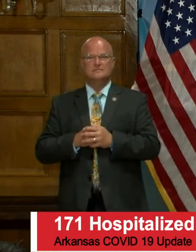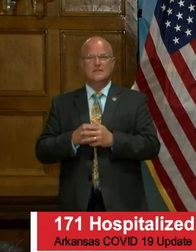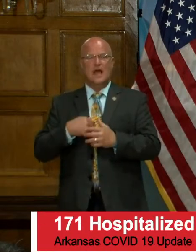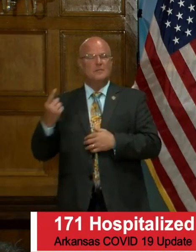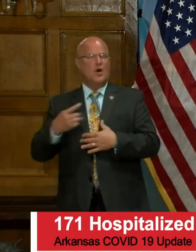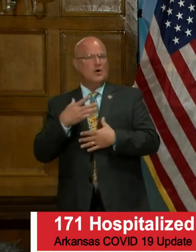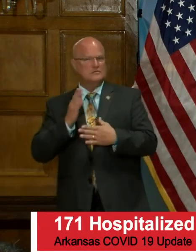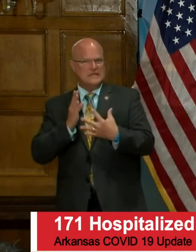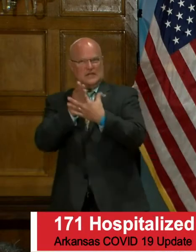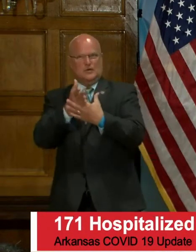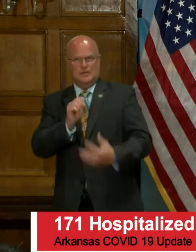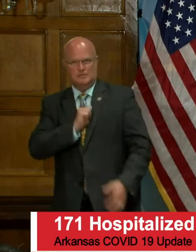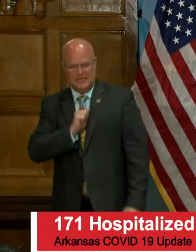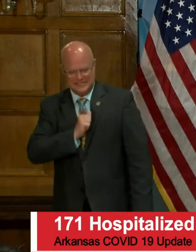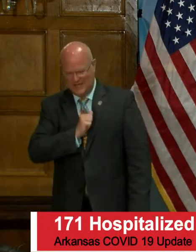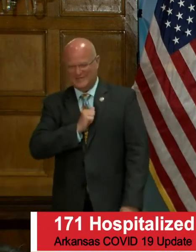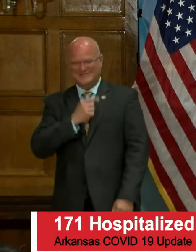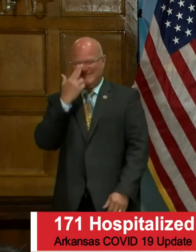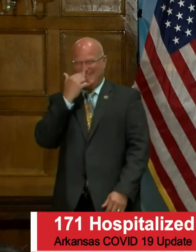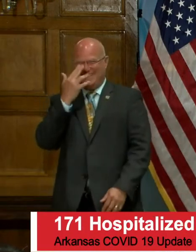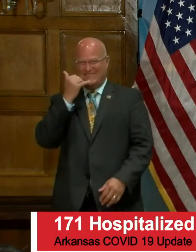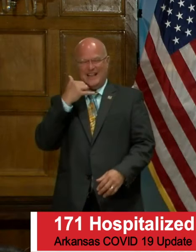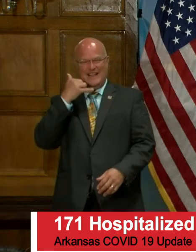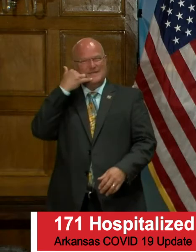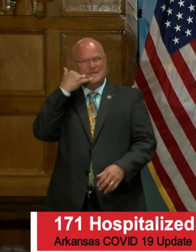I'm always interrupting myself.